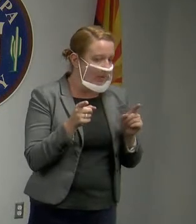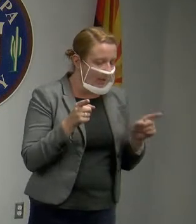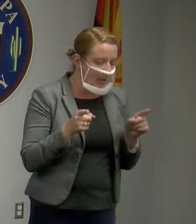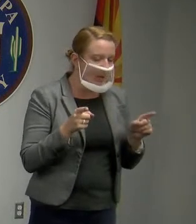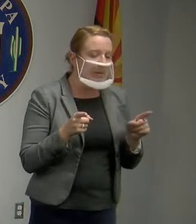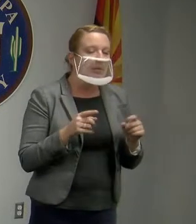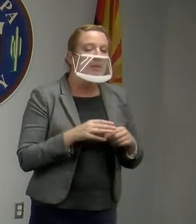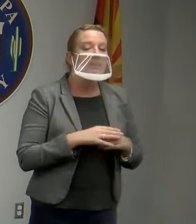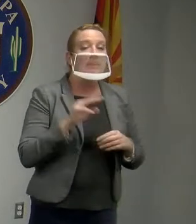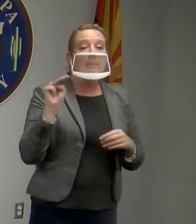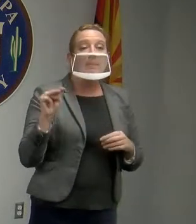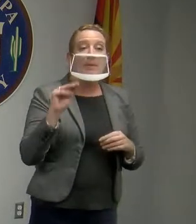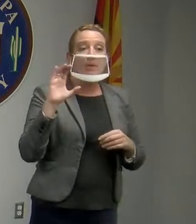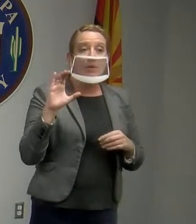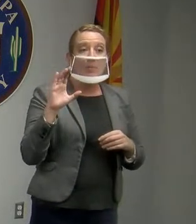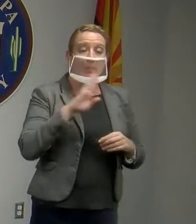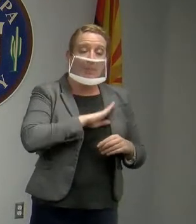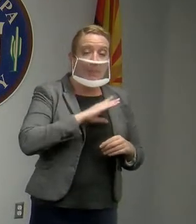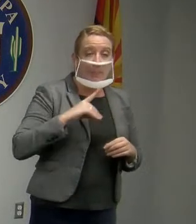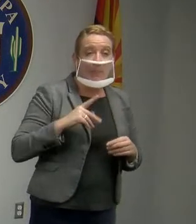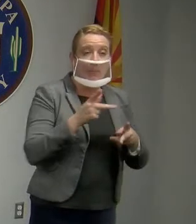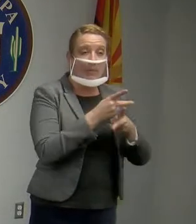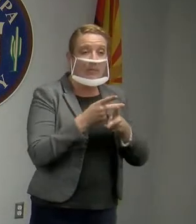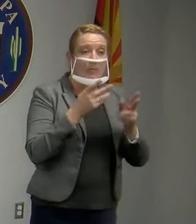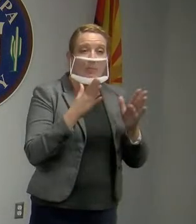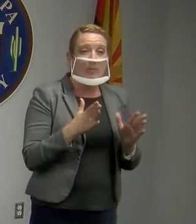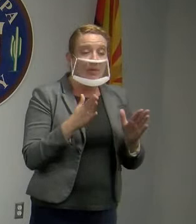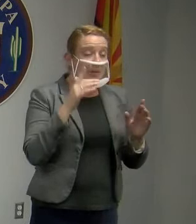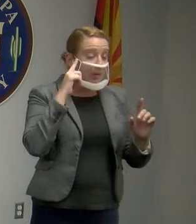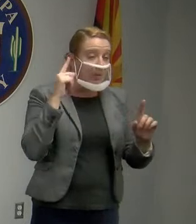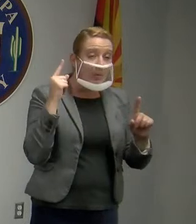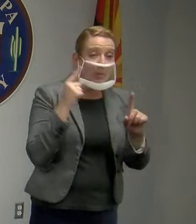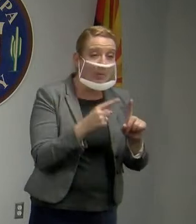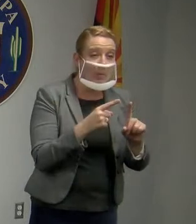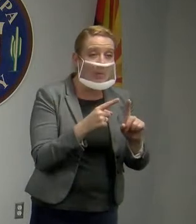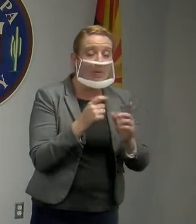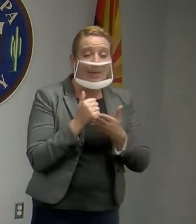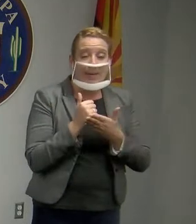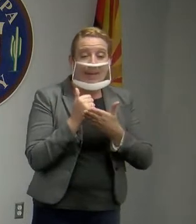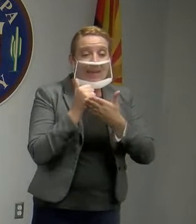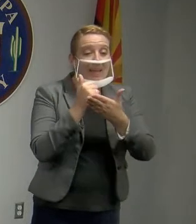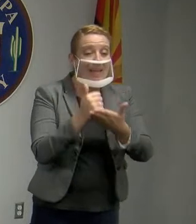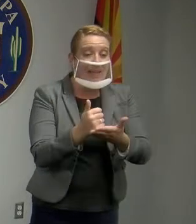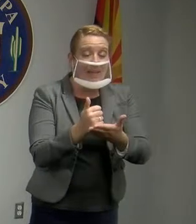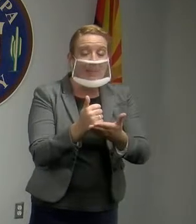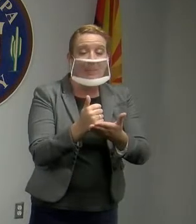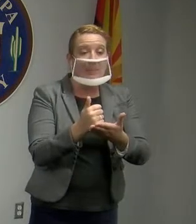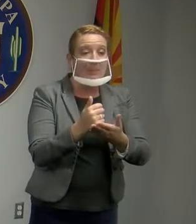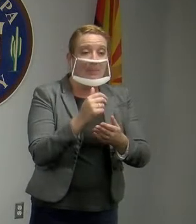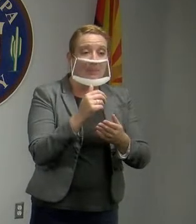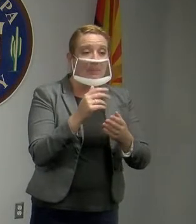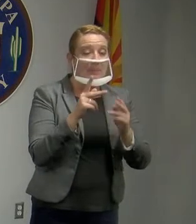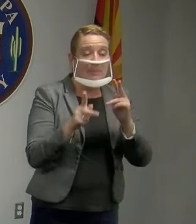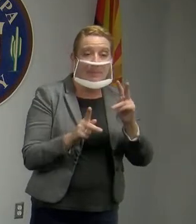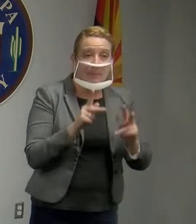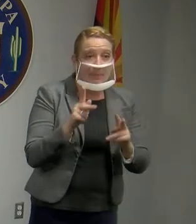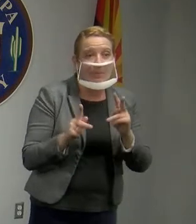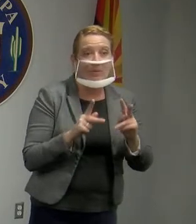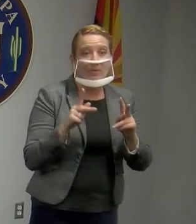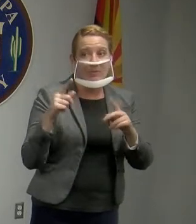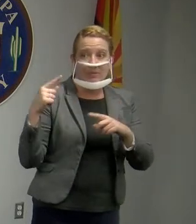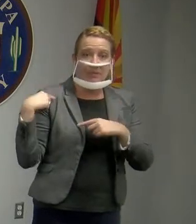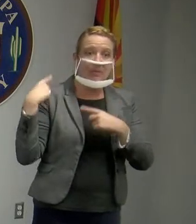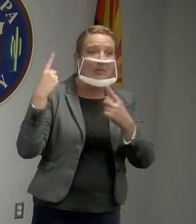the Board of Supervisors specifically, the primary focus has really been on the health emergency ever since it came to be when we had our first case in